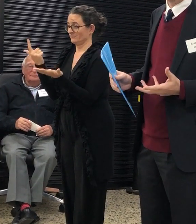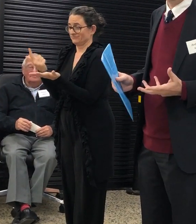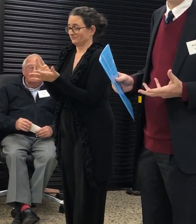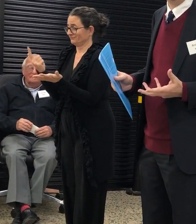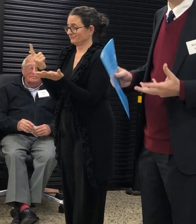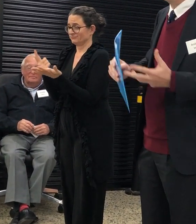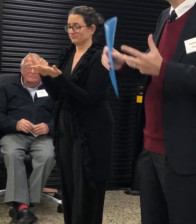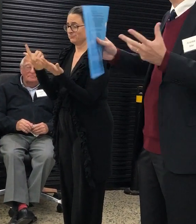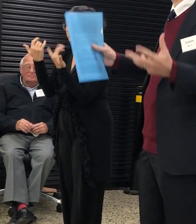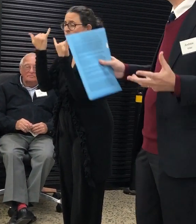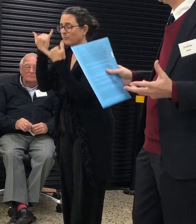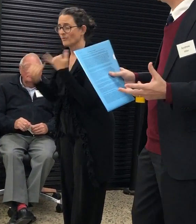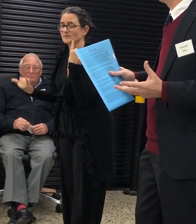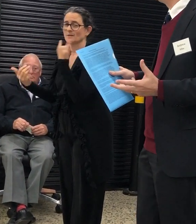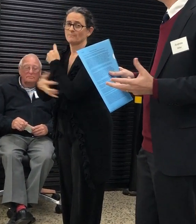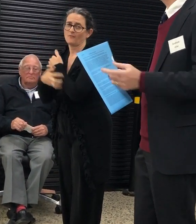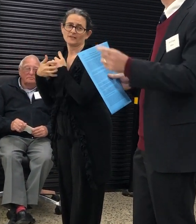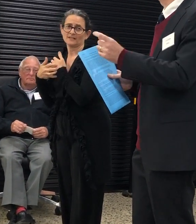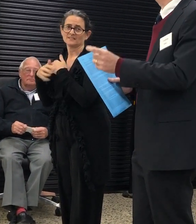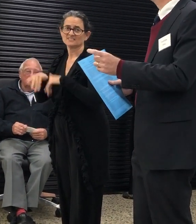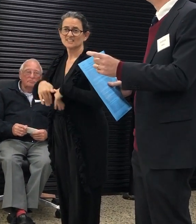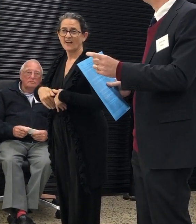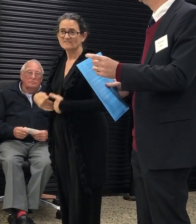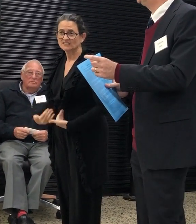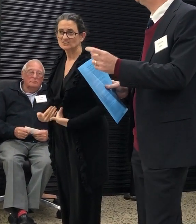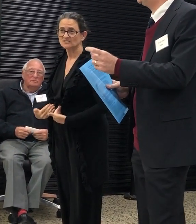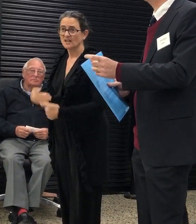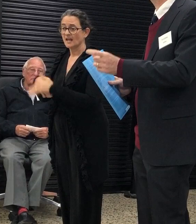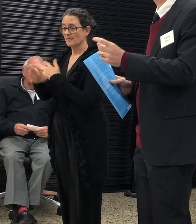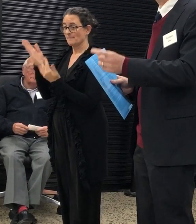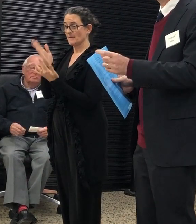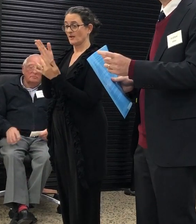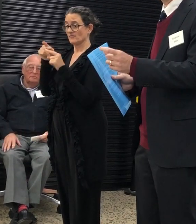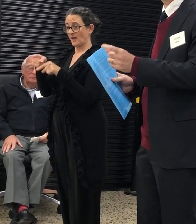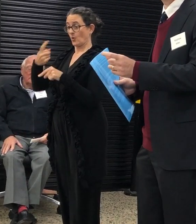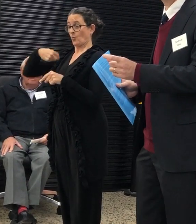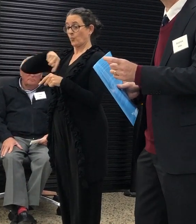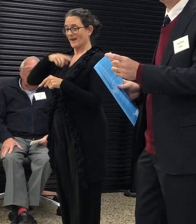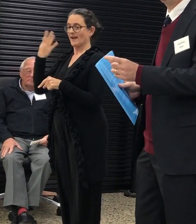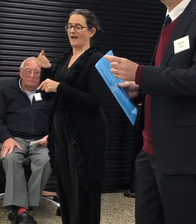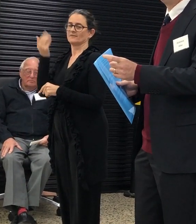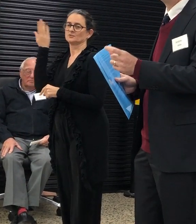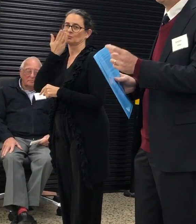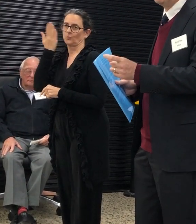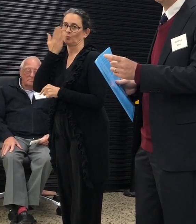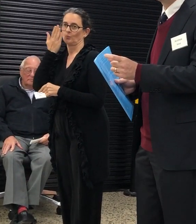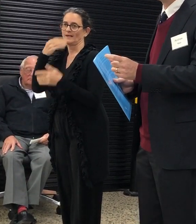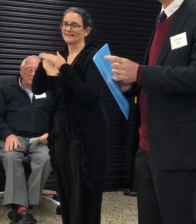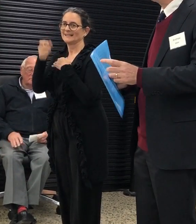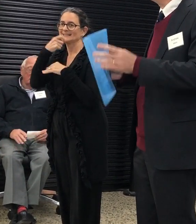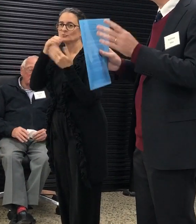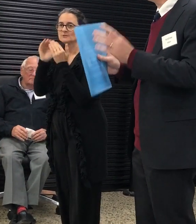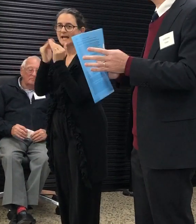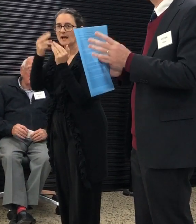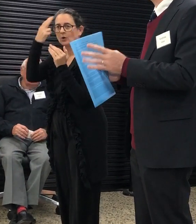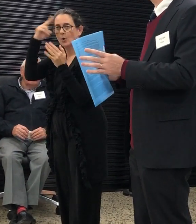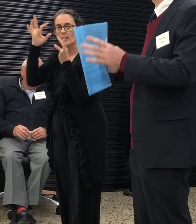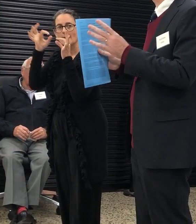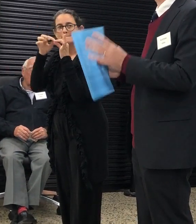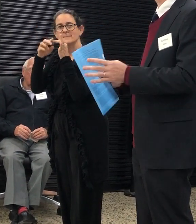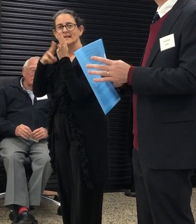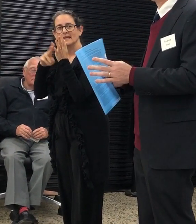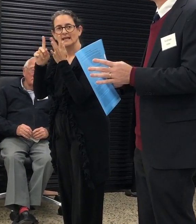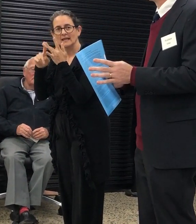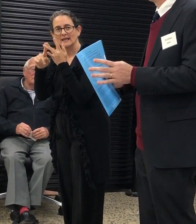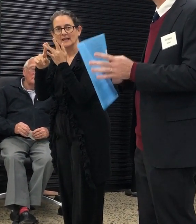starvation that they have. Now, in the middle of all that, we have a school in a little town called Benny with a couple of dozen deaf students who will walk barefoot